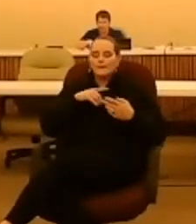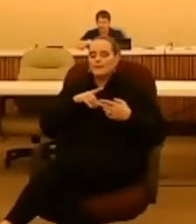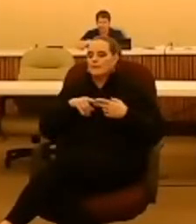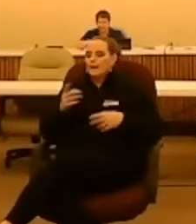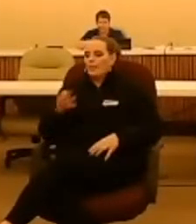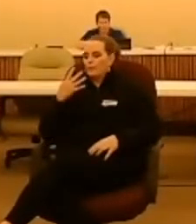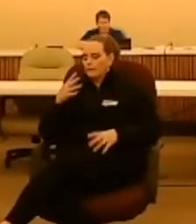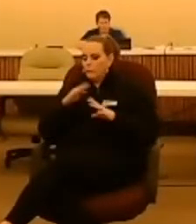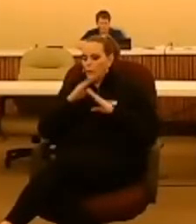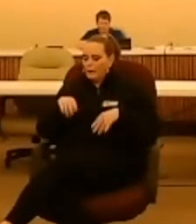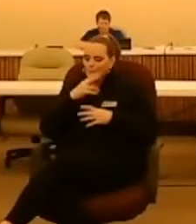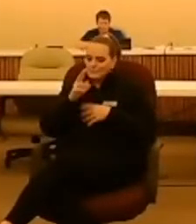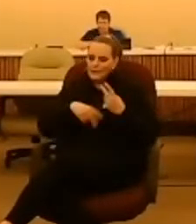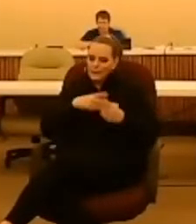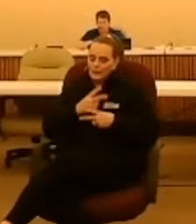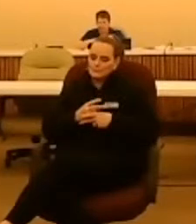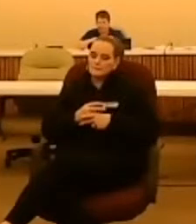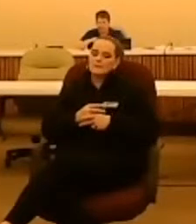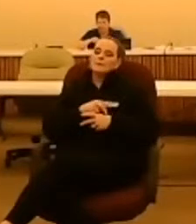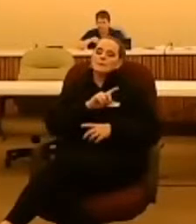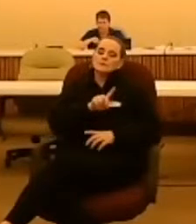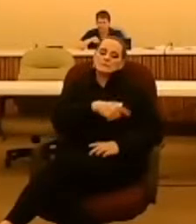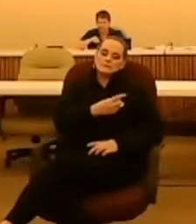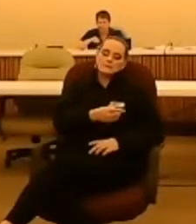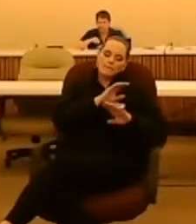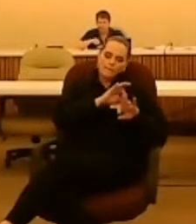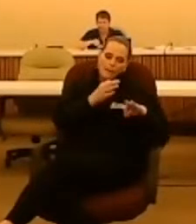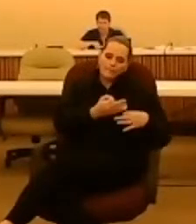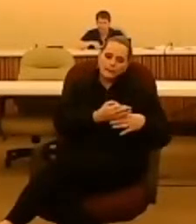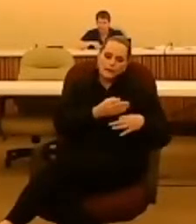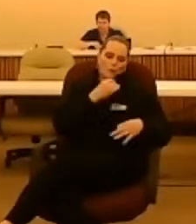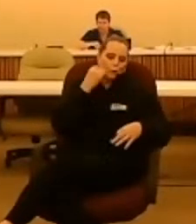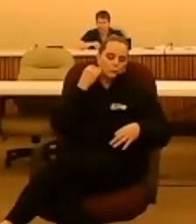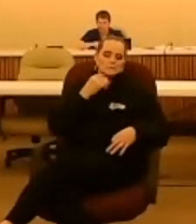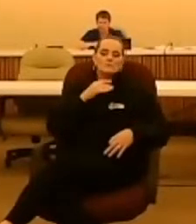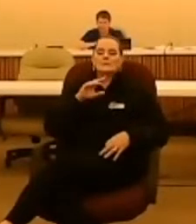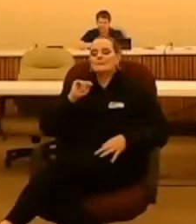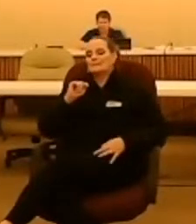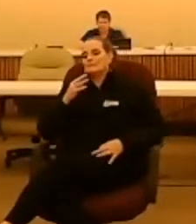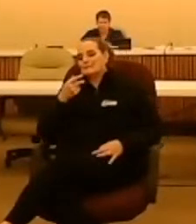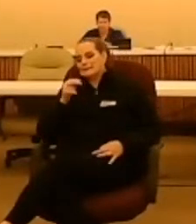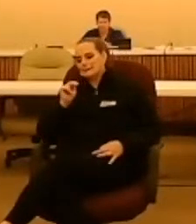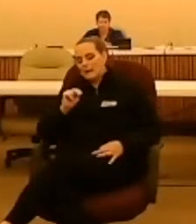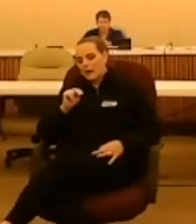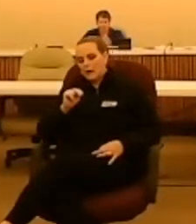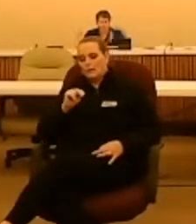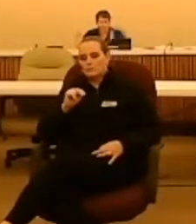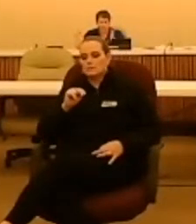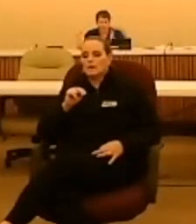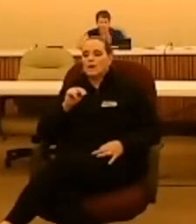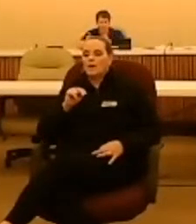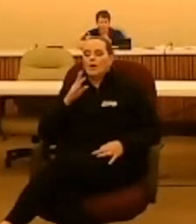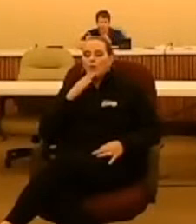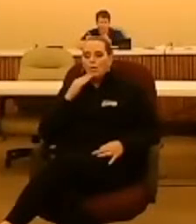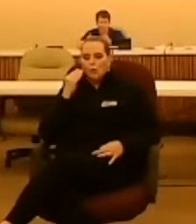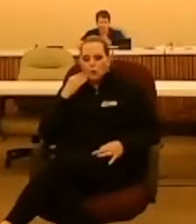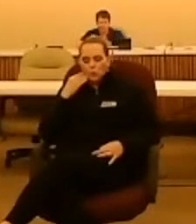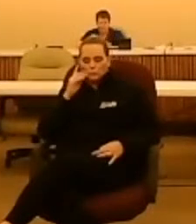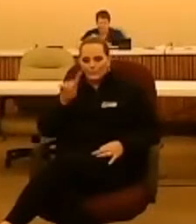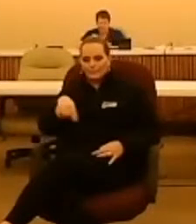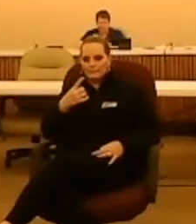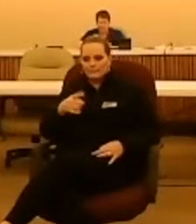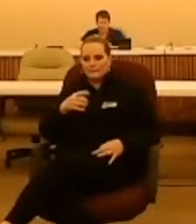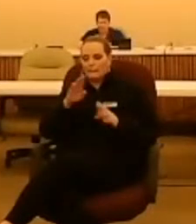4 housing types: single-family homes, townhomes, which were essentially single-family homes with a common